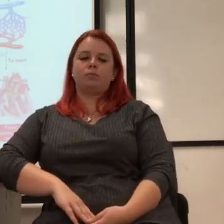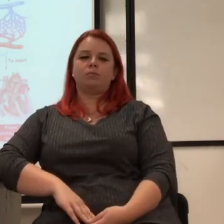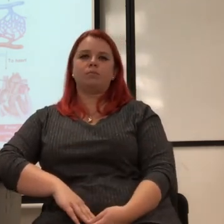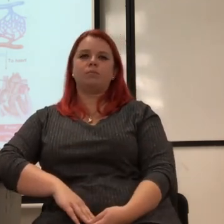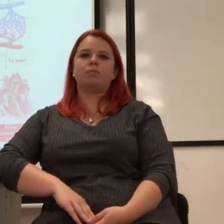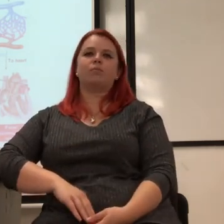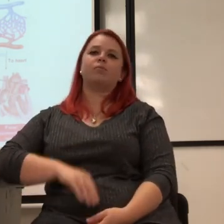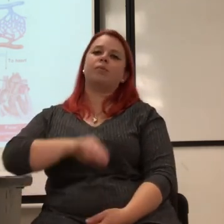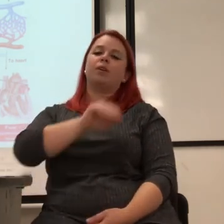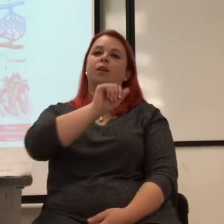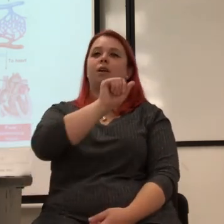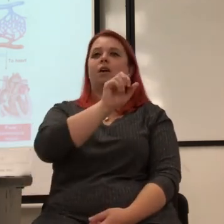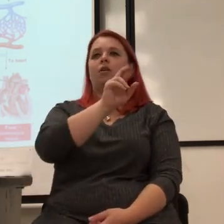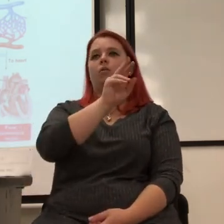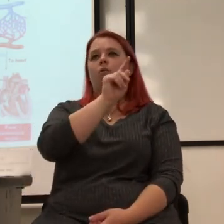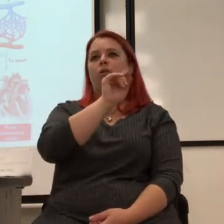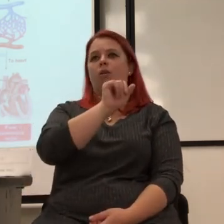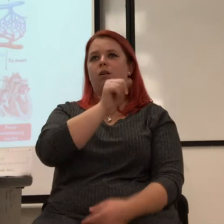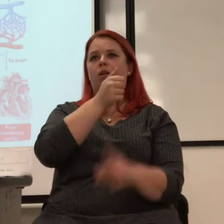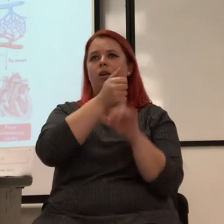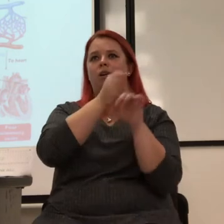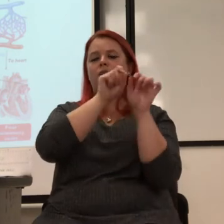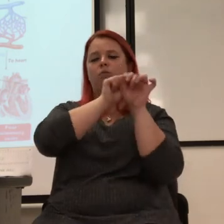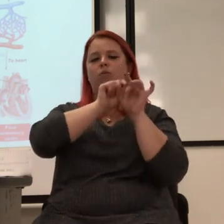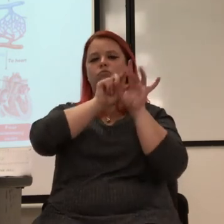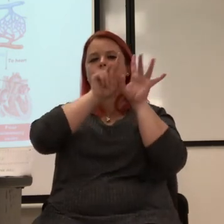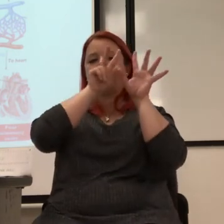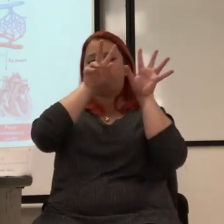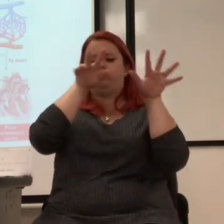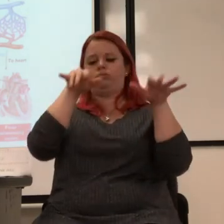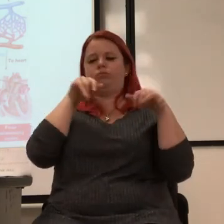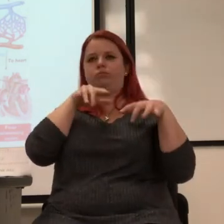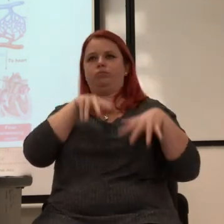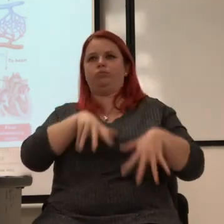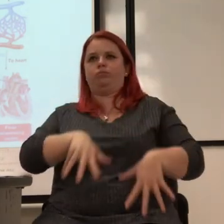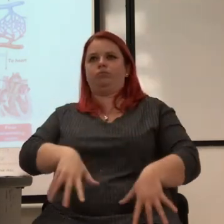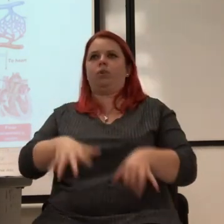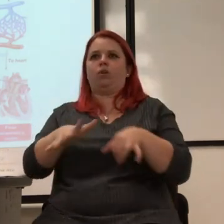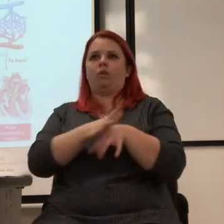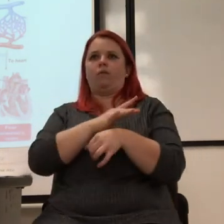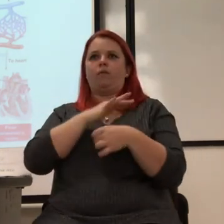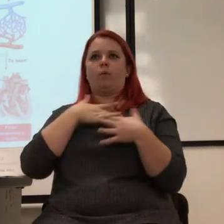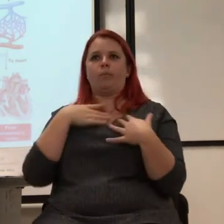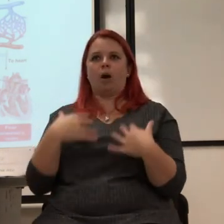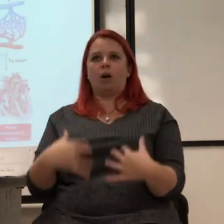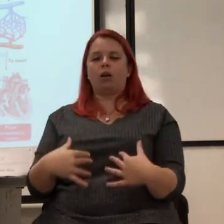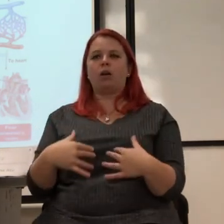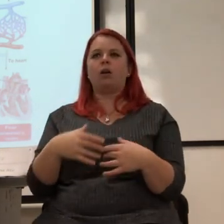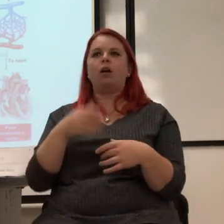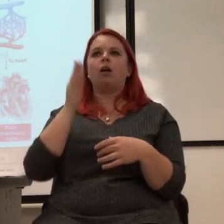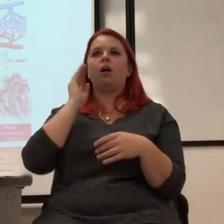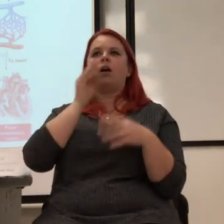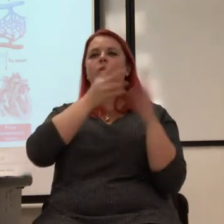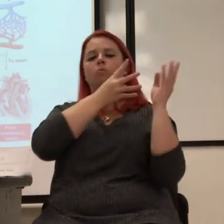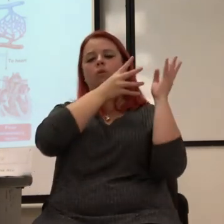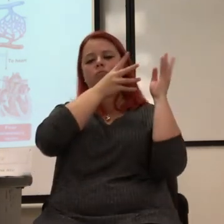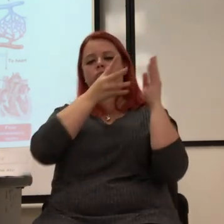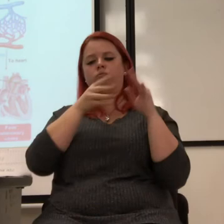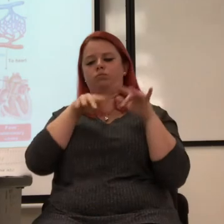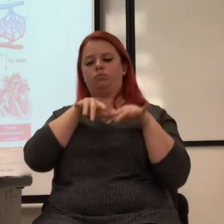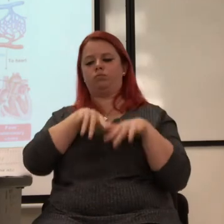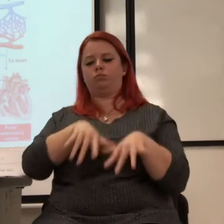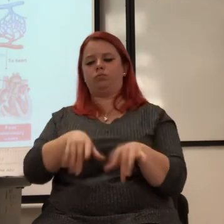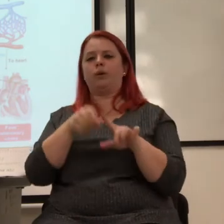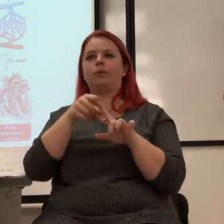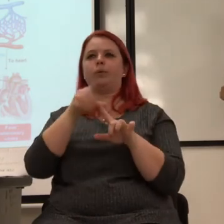The aorta, which will branch and distribute blood to the whole body, it'll filter down to the capillaries,